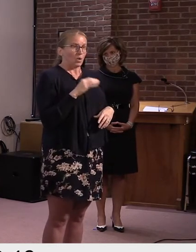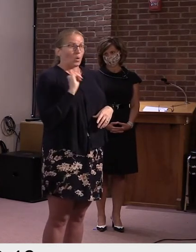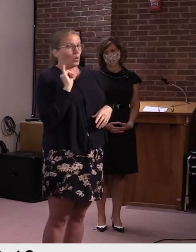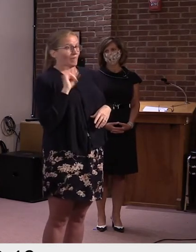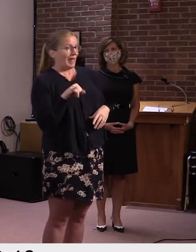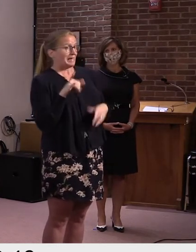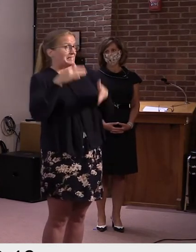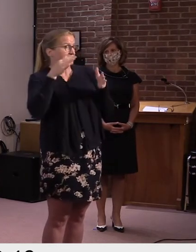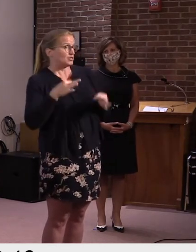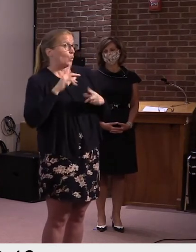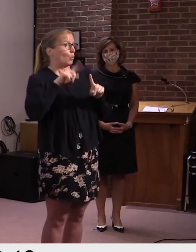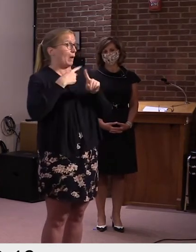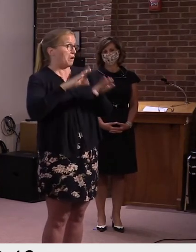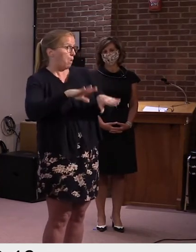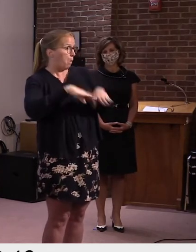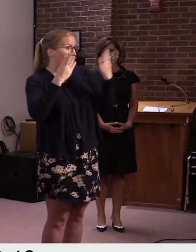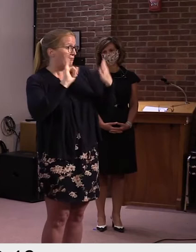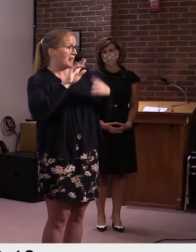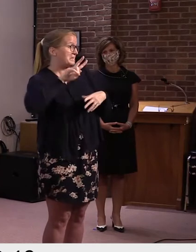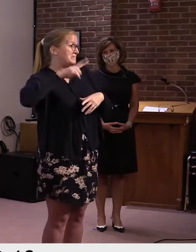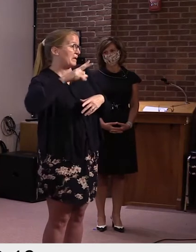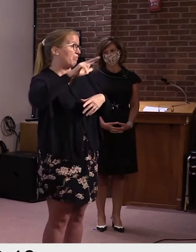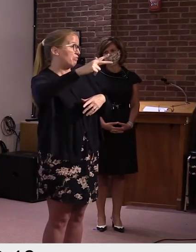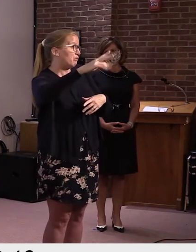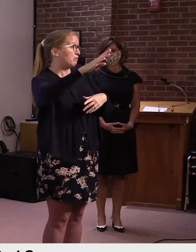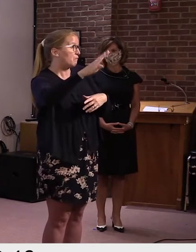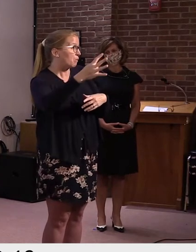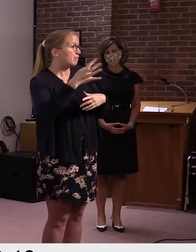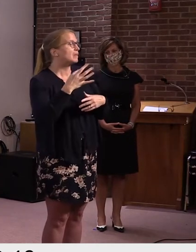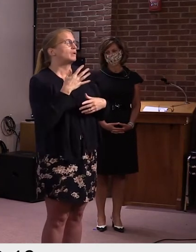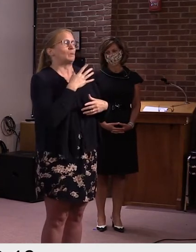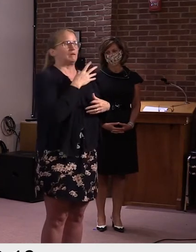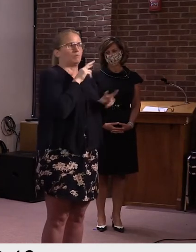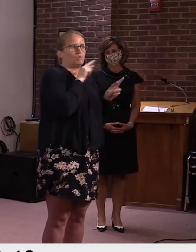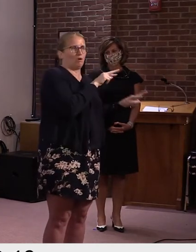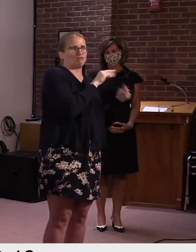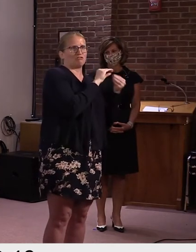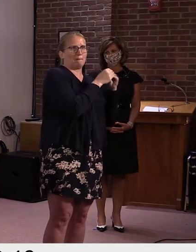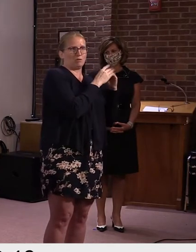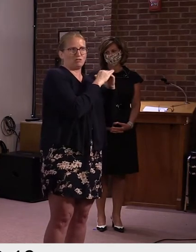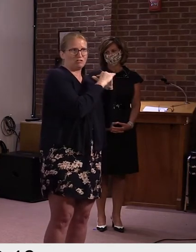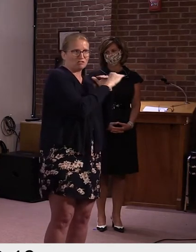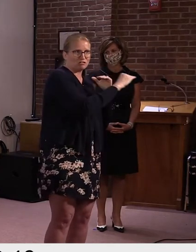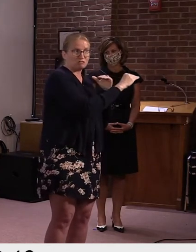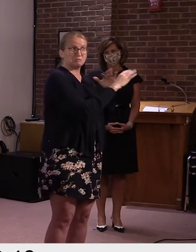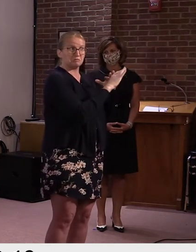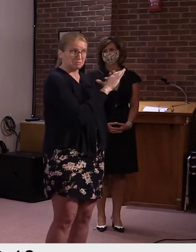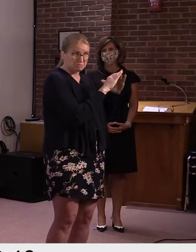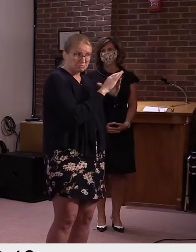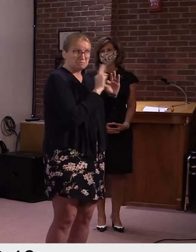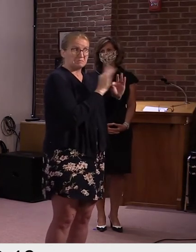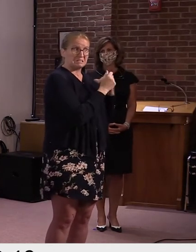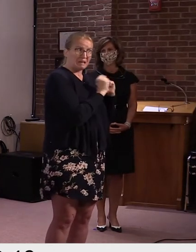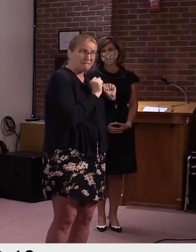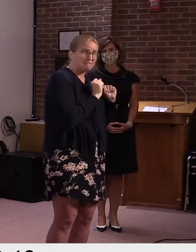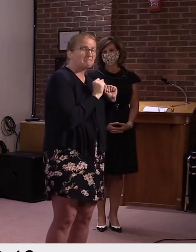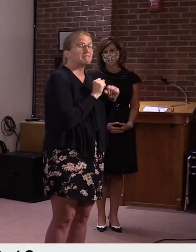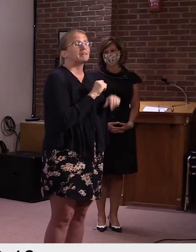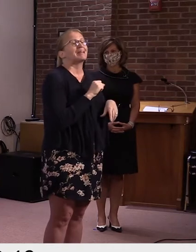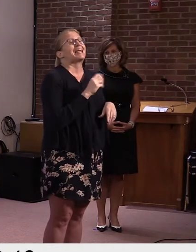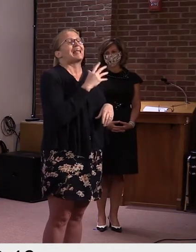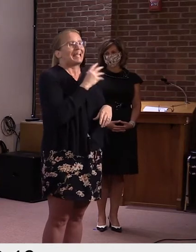level of the virus in the community, as well as those next phases will be linked to a